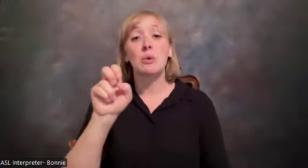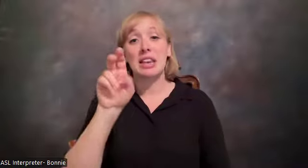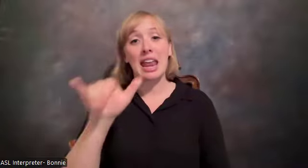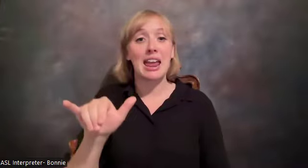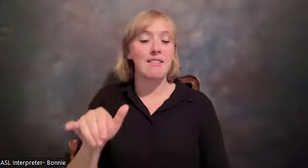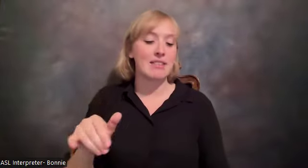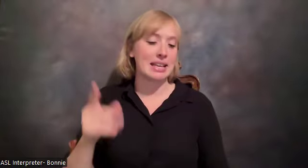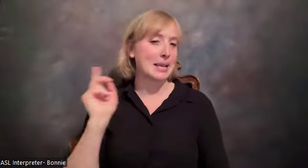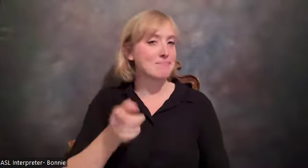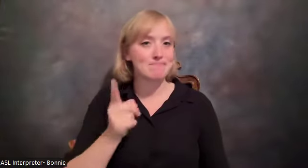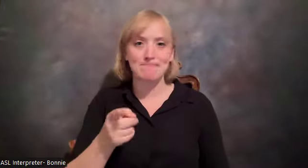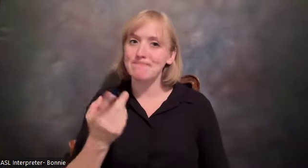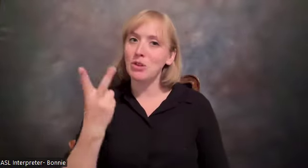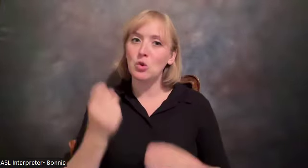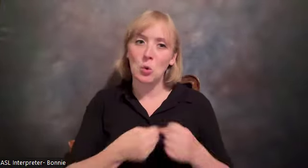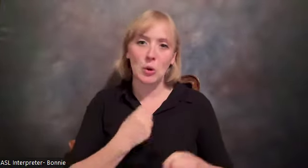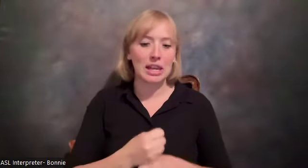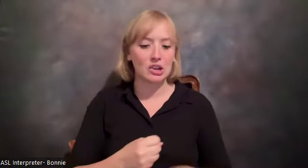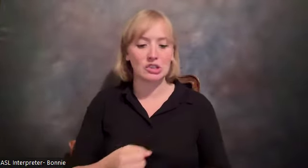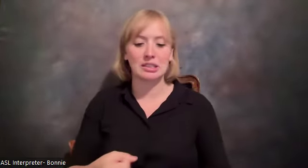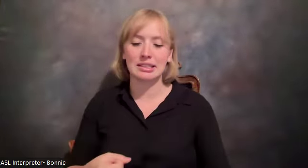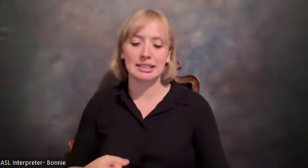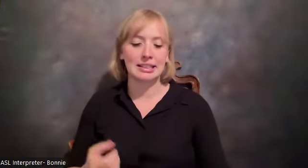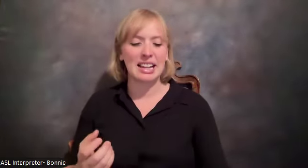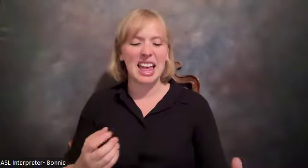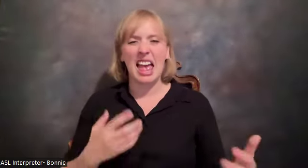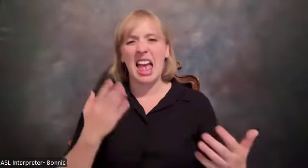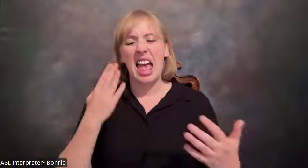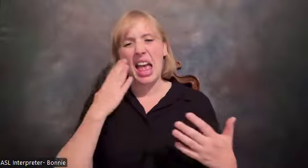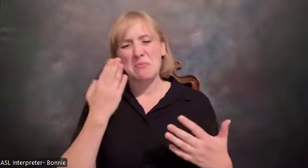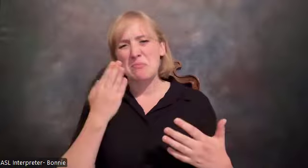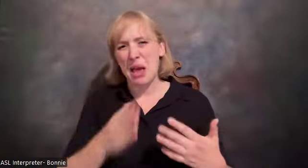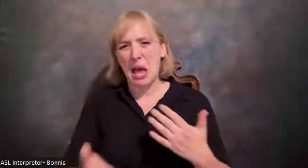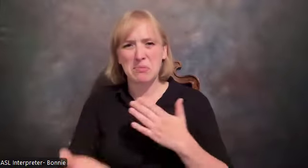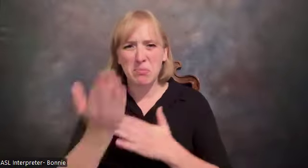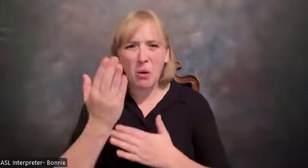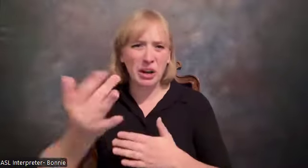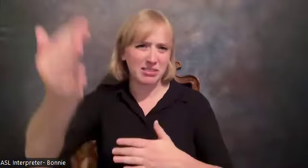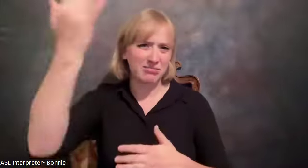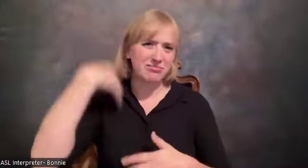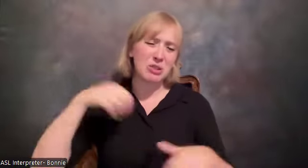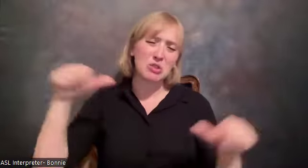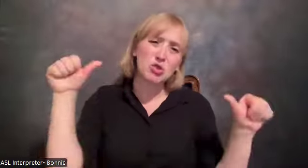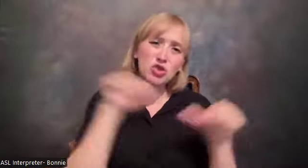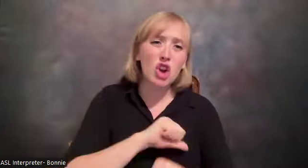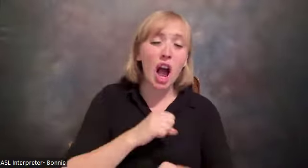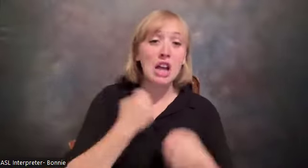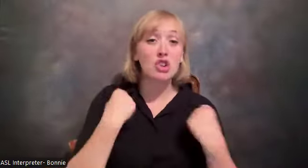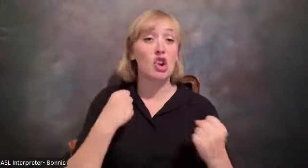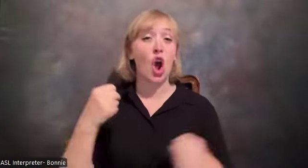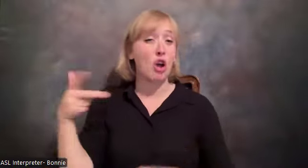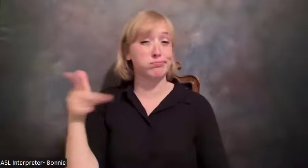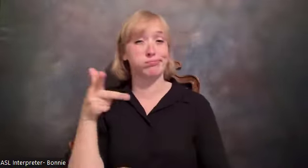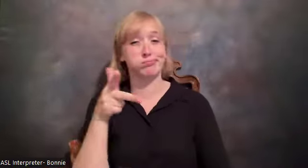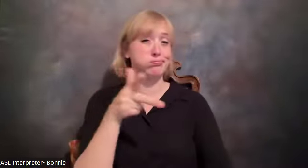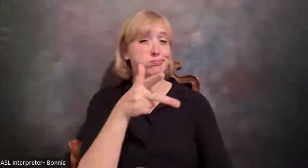tail after I'd been in the Navy for 2 years. I just had this kind of an ugly morning. I was drunk, racing my car back to the base. I was already in a